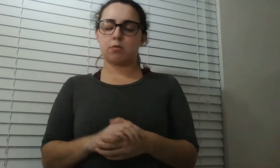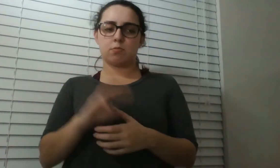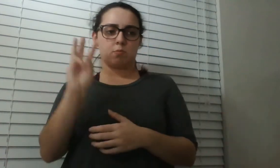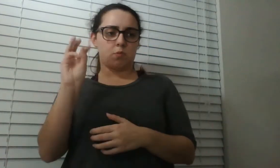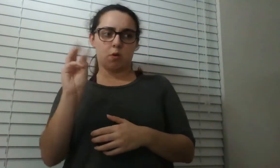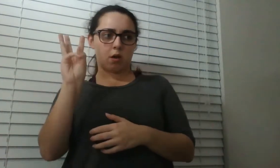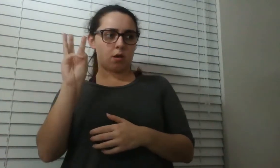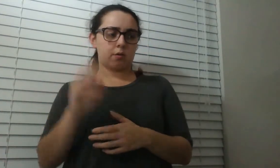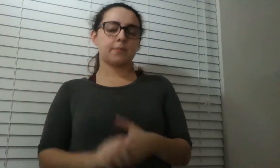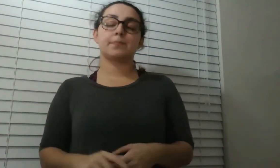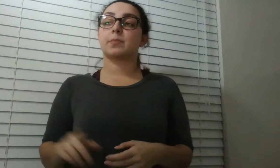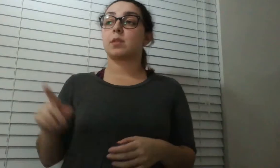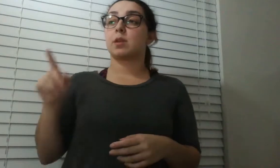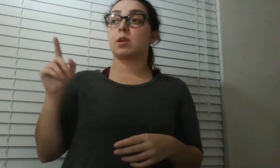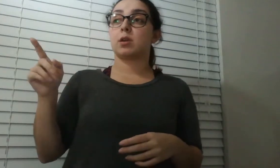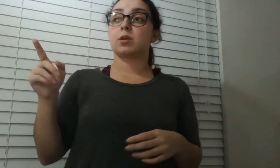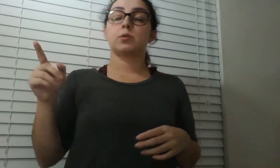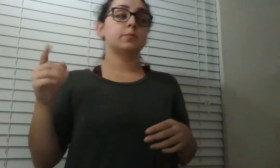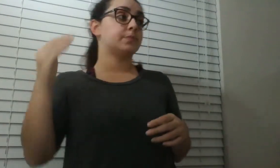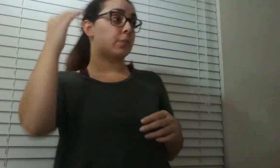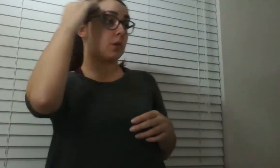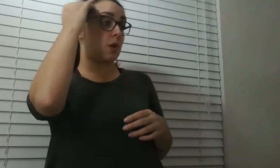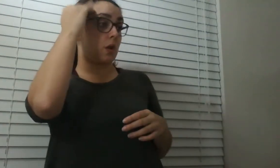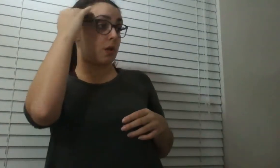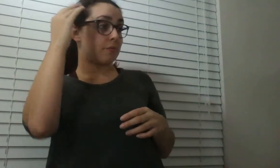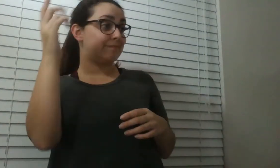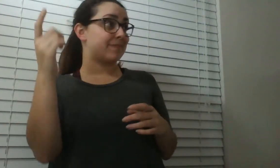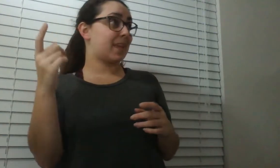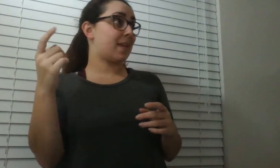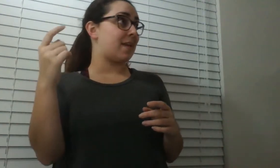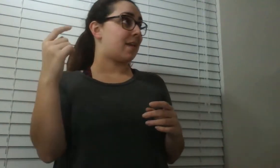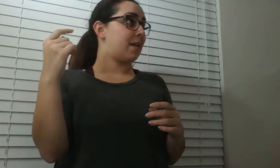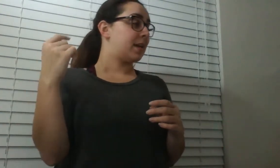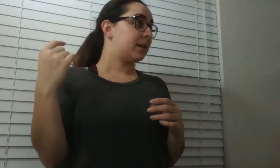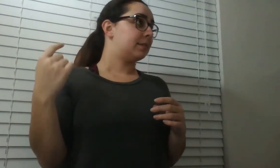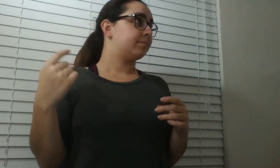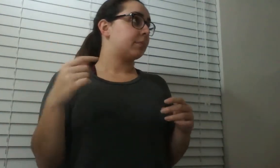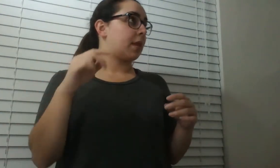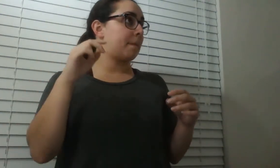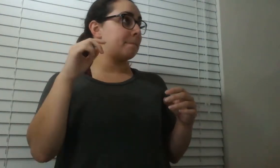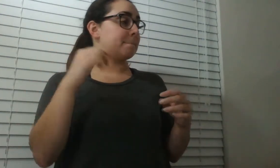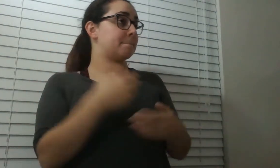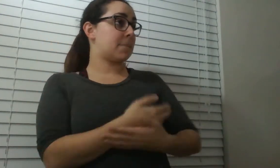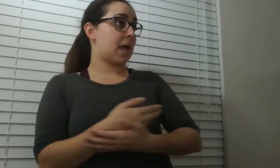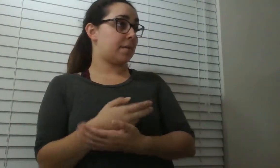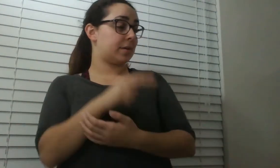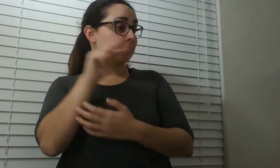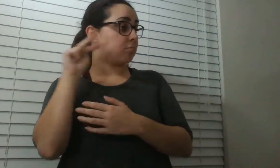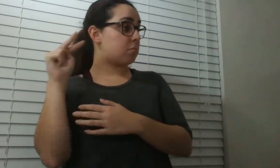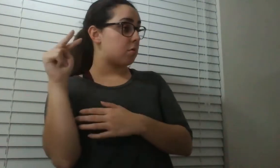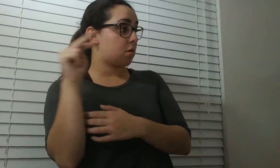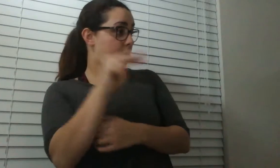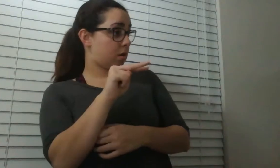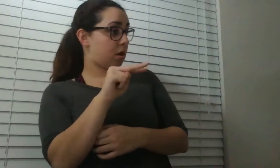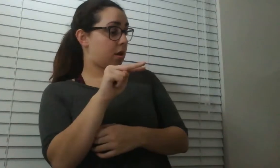whoa because babies look much longer at things that they don't expect that are surprising. Oh, I see. It's as if they're sitting there saying, what